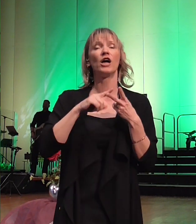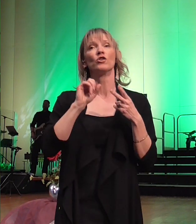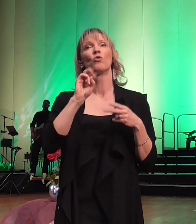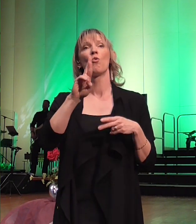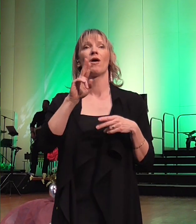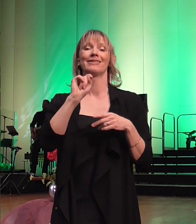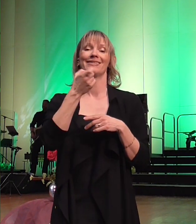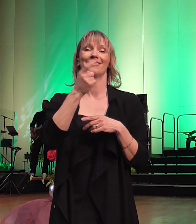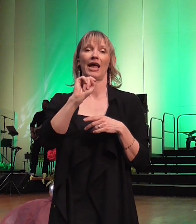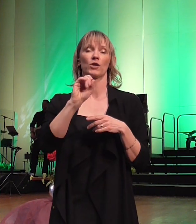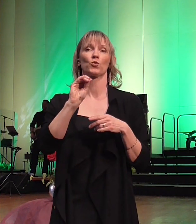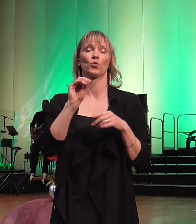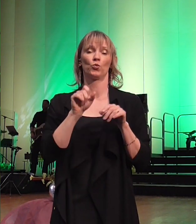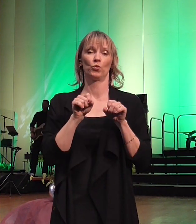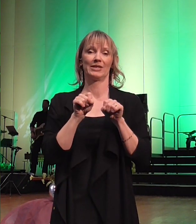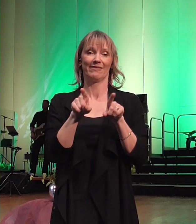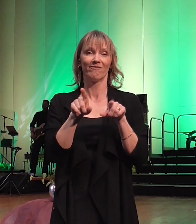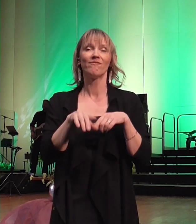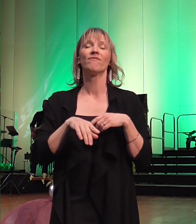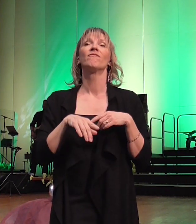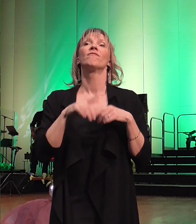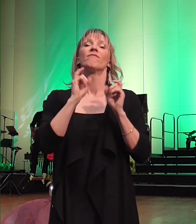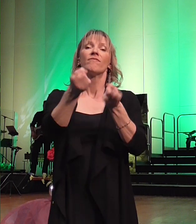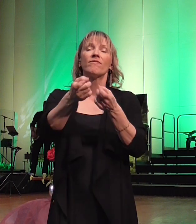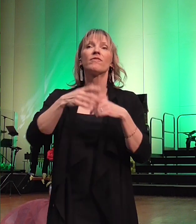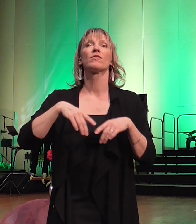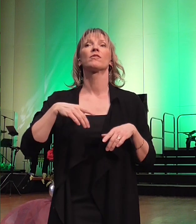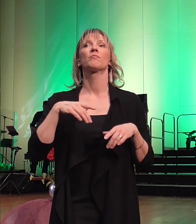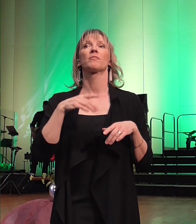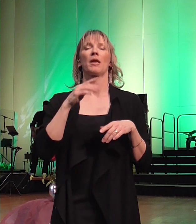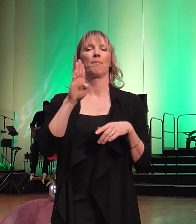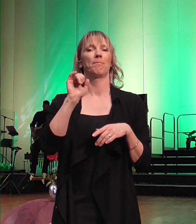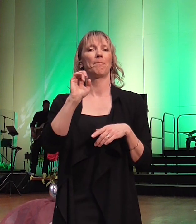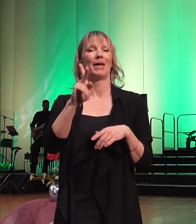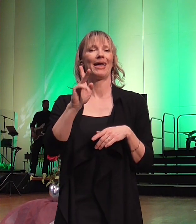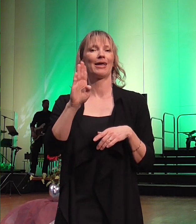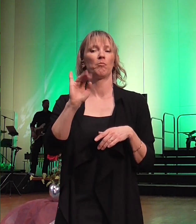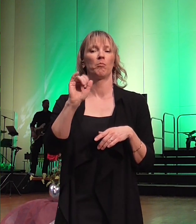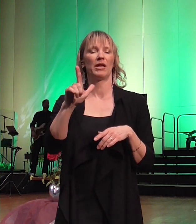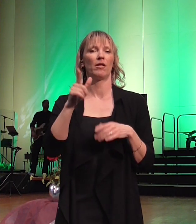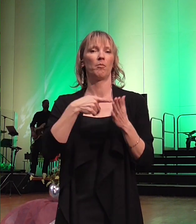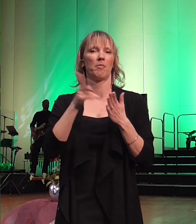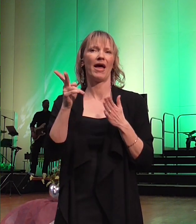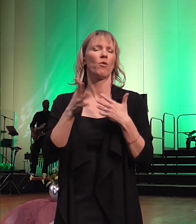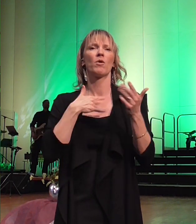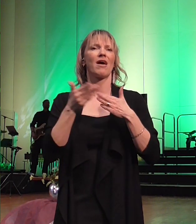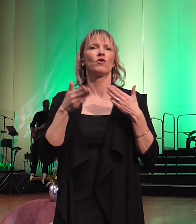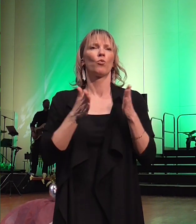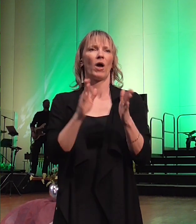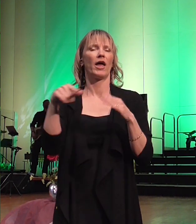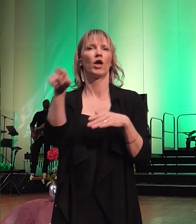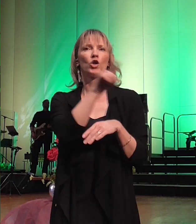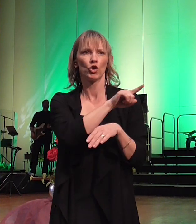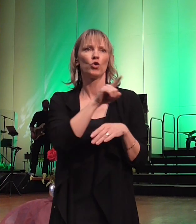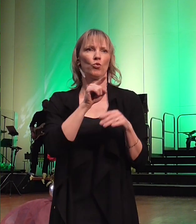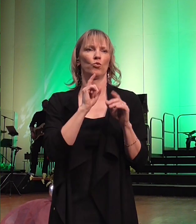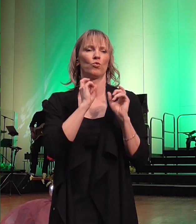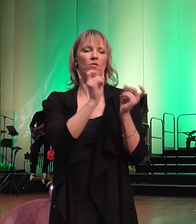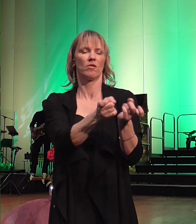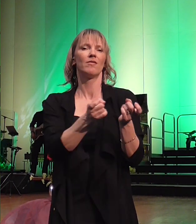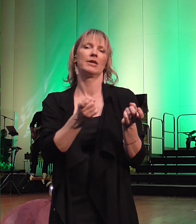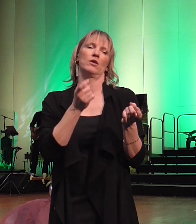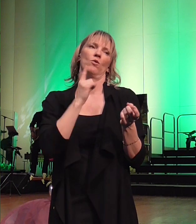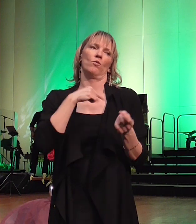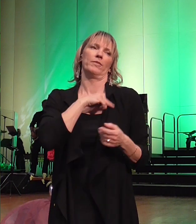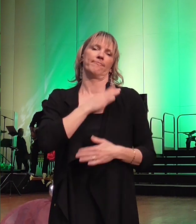or a text to give or going online, or I go through my bank bill pay and just send it in every week. However you give, just know that it's so appreciated. And